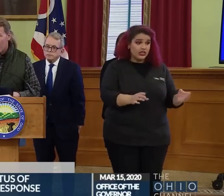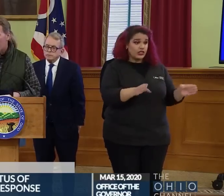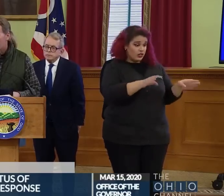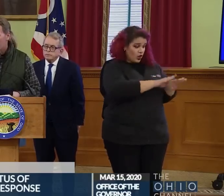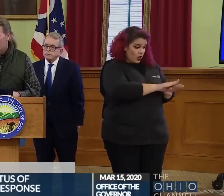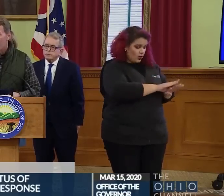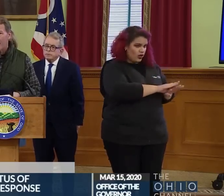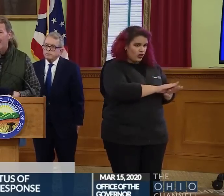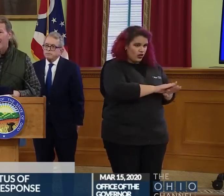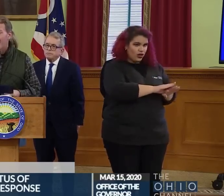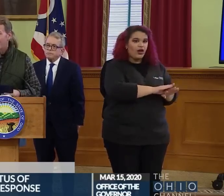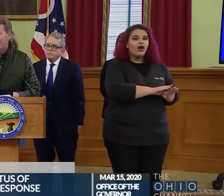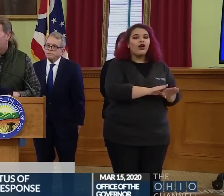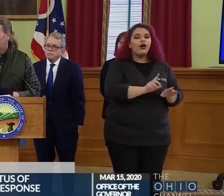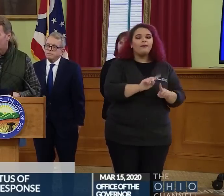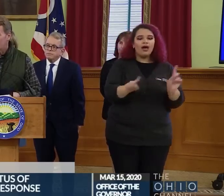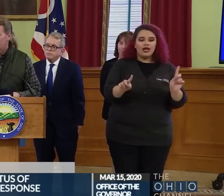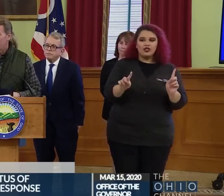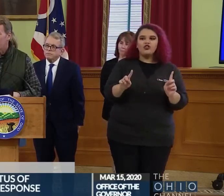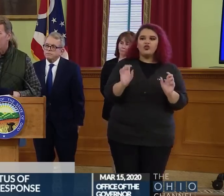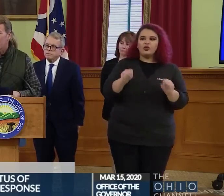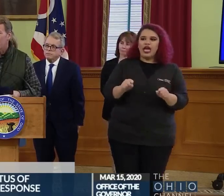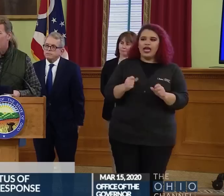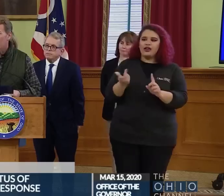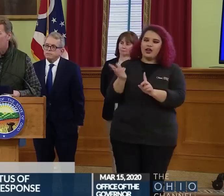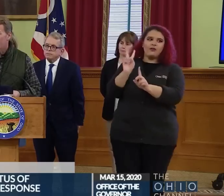and apply for unemployment and get it immediately.